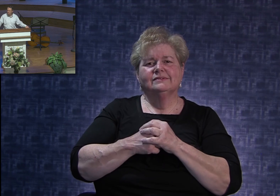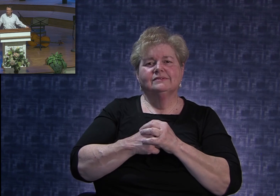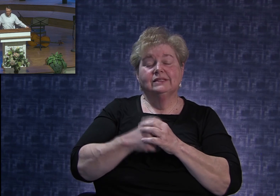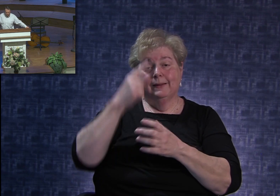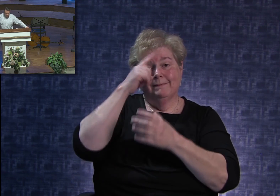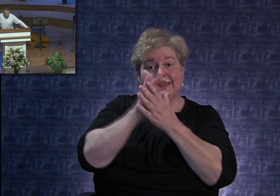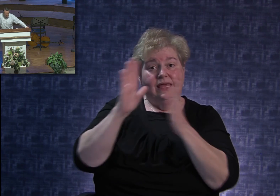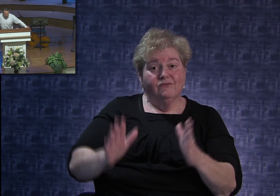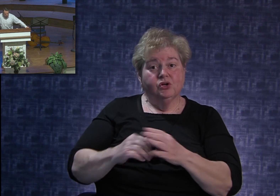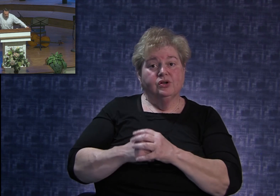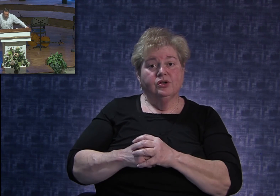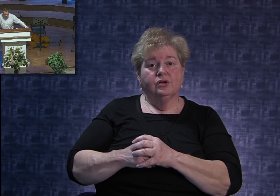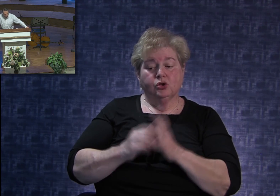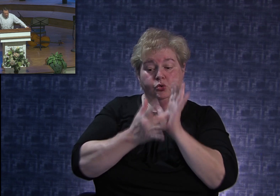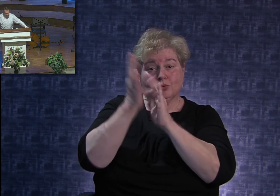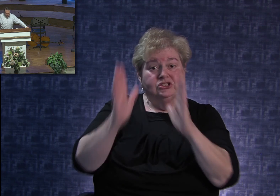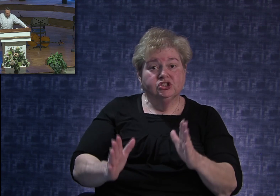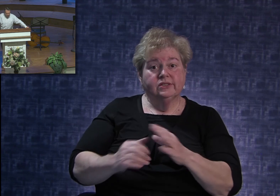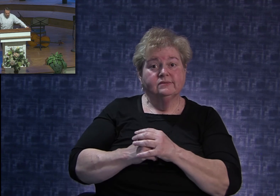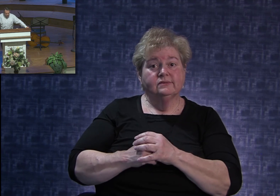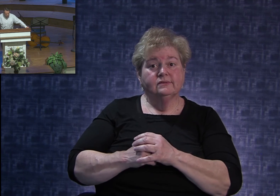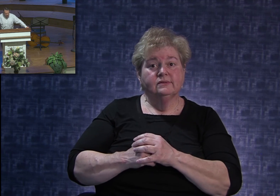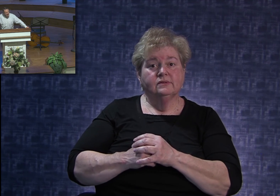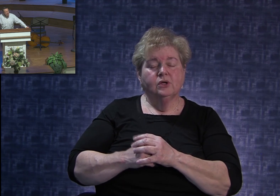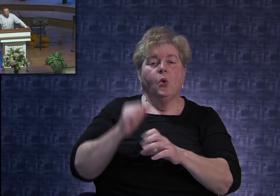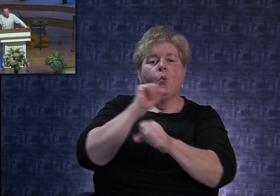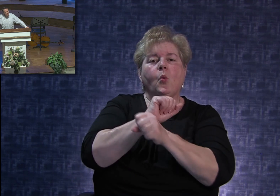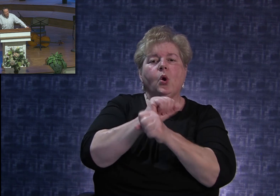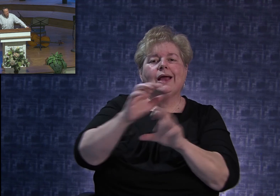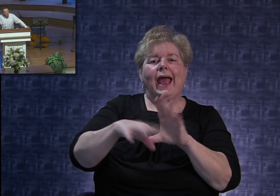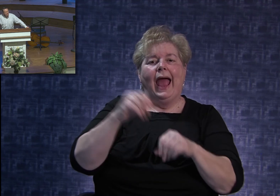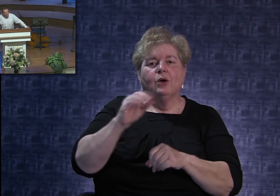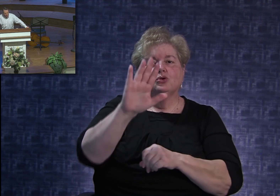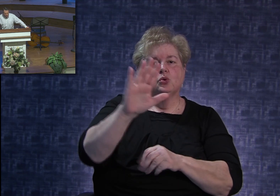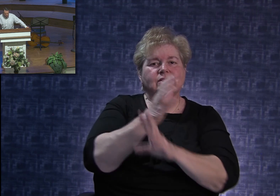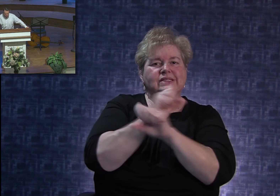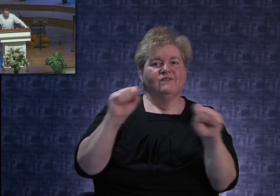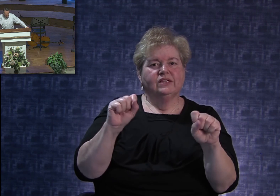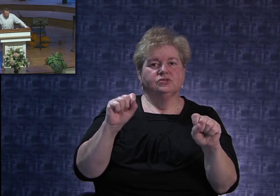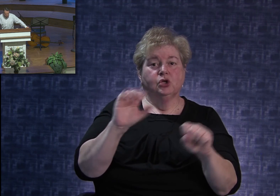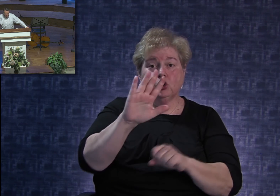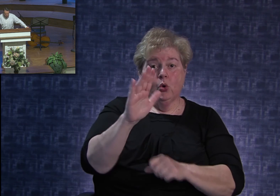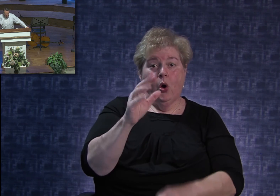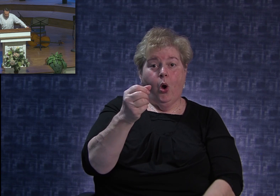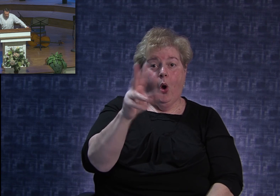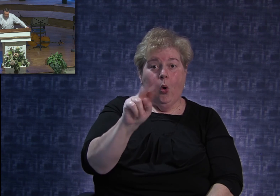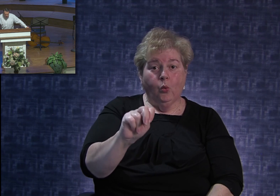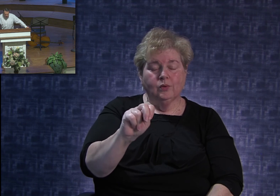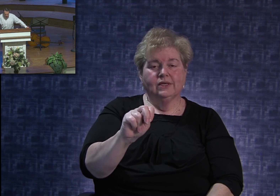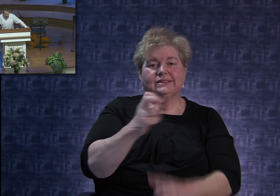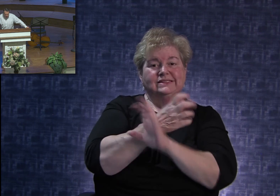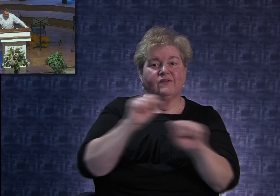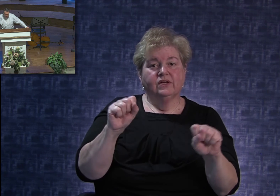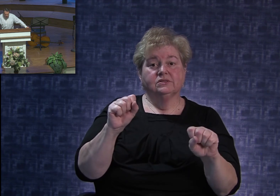Believer, Christian, work out your own salvation while